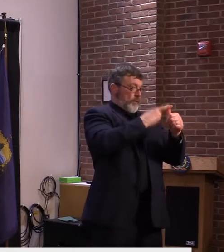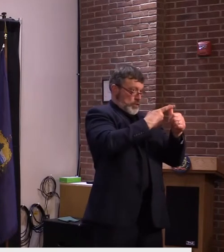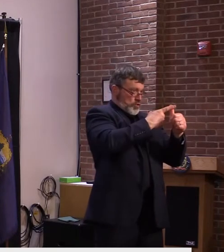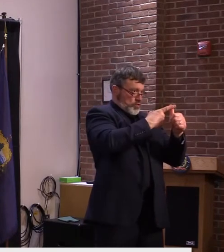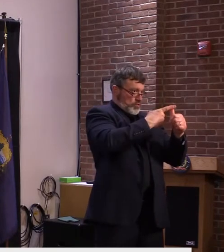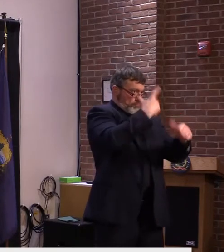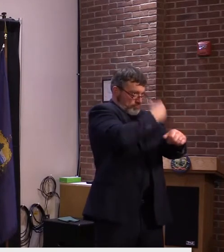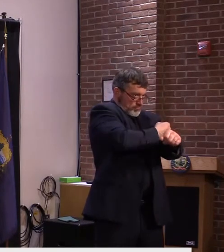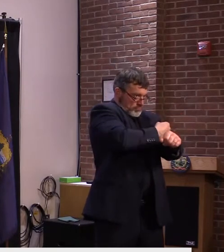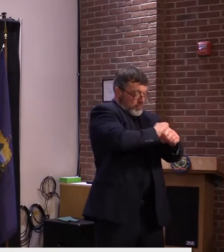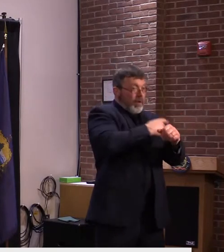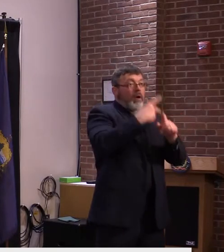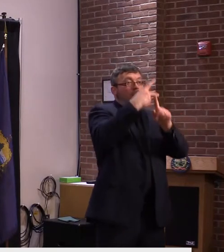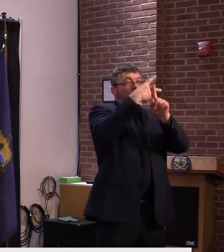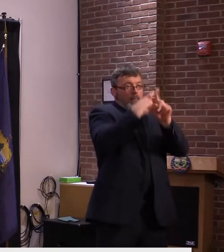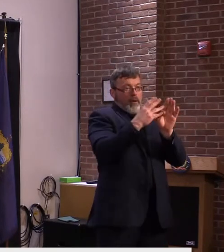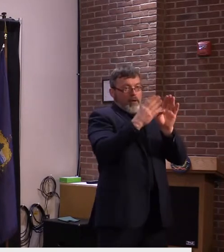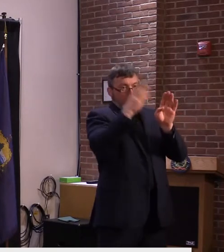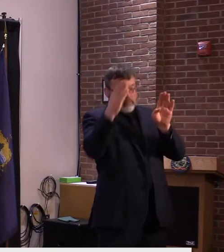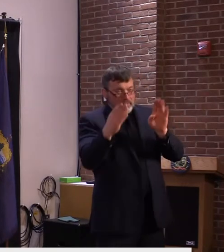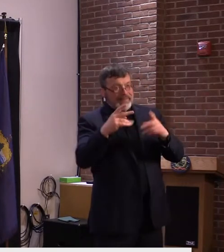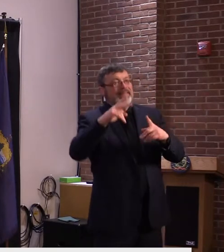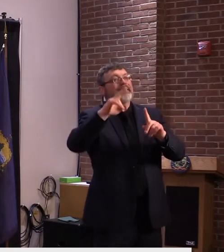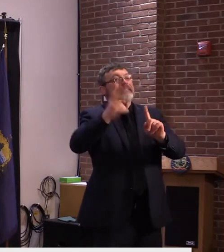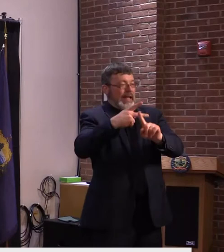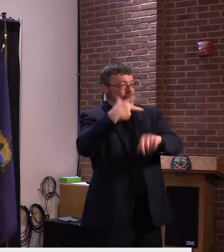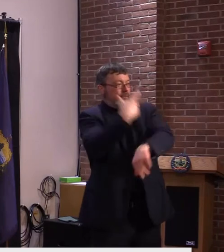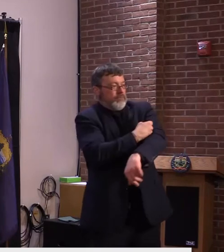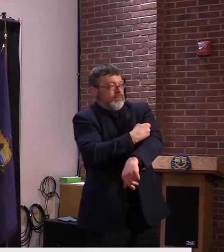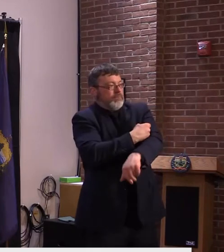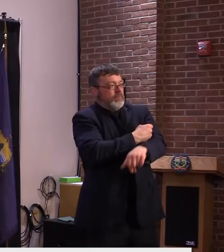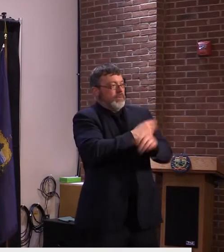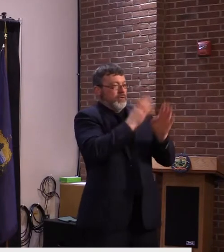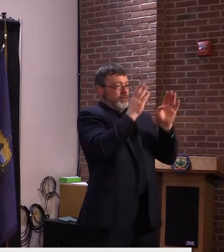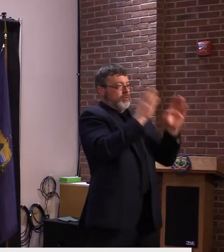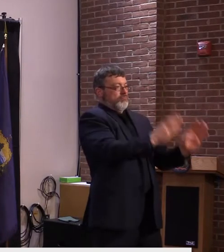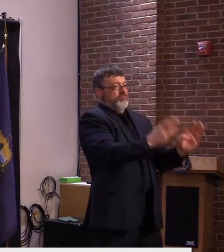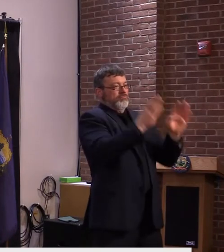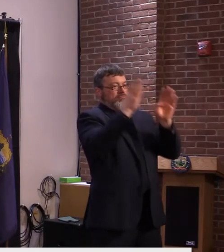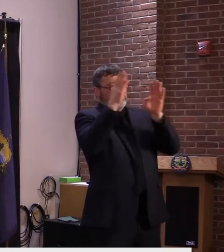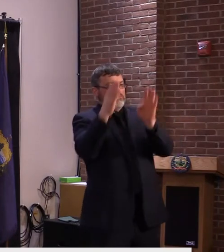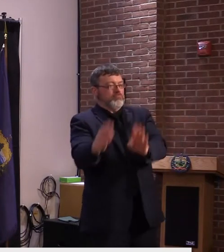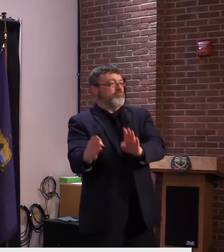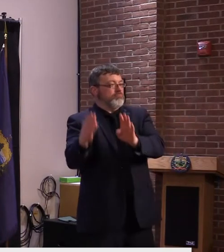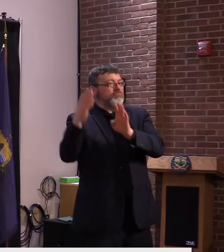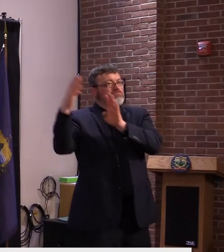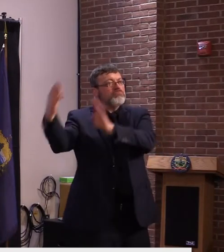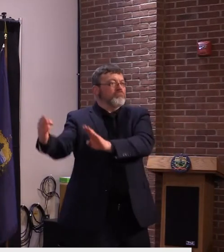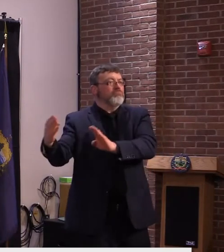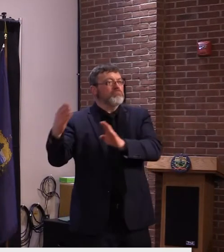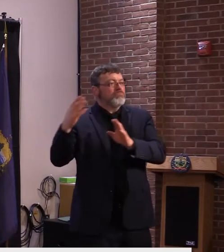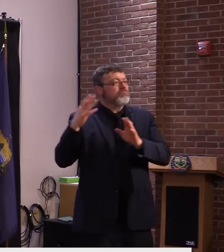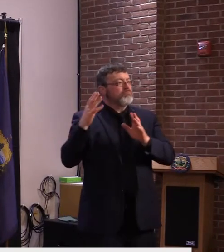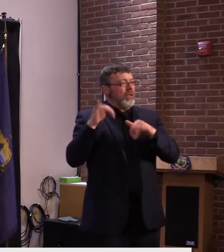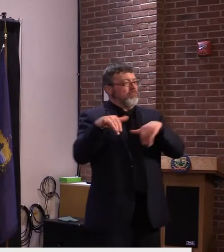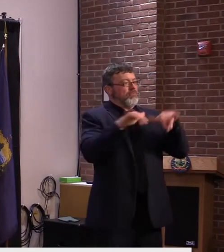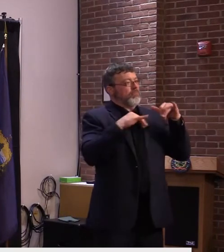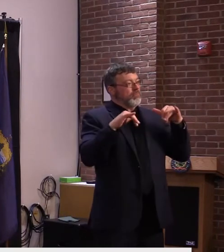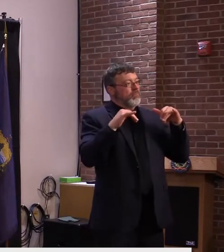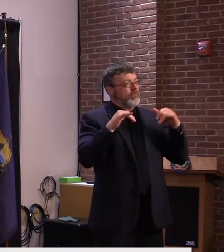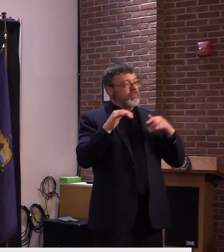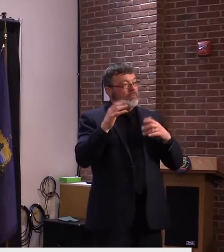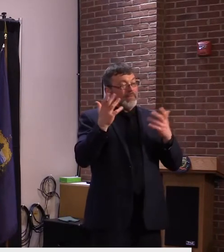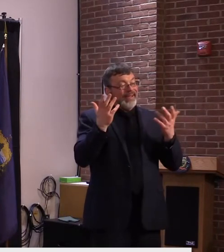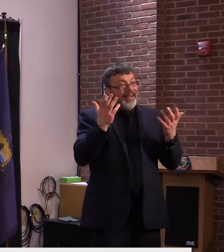come at another interval after that. But of course, during a pandemic, it's an emergency response and things happen as they have to